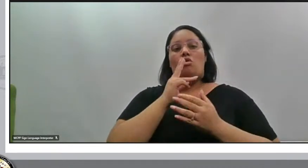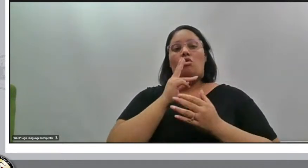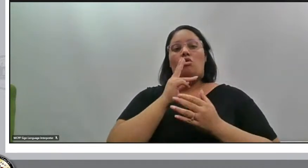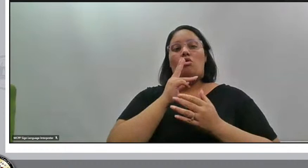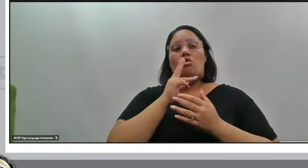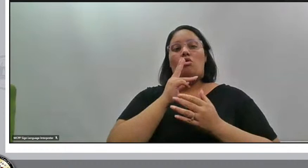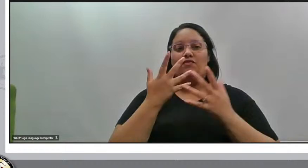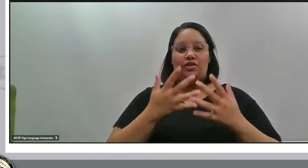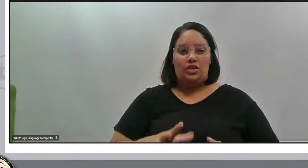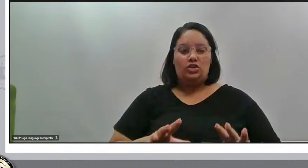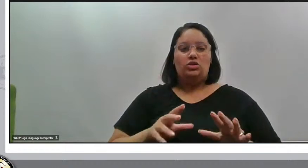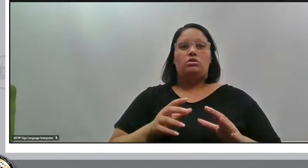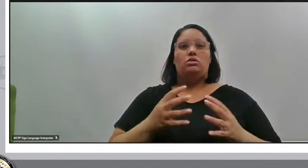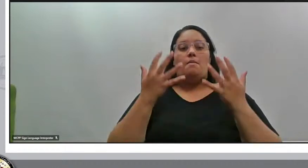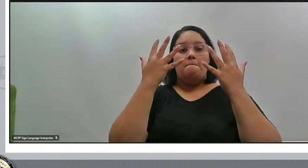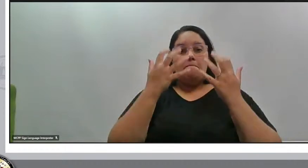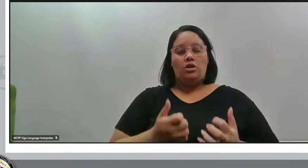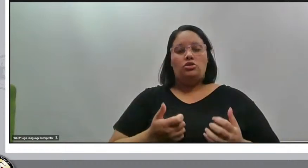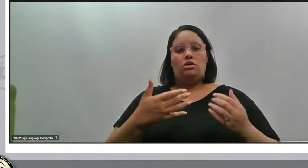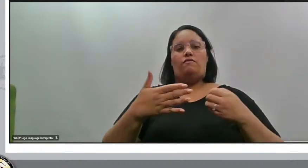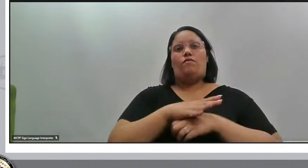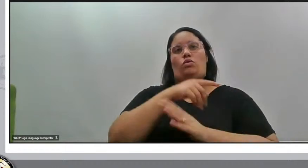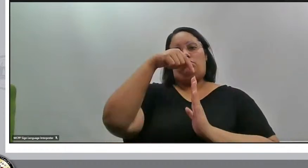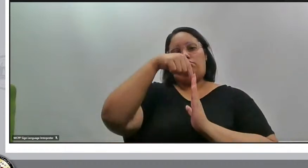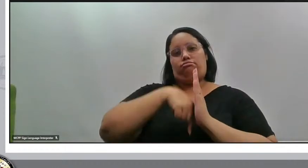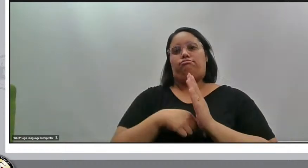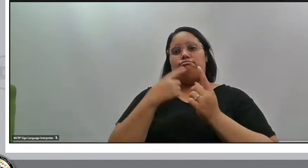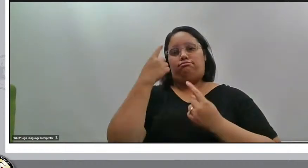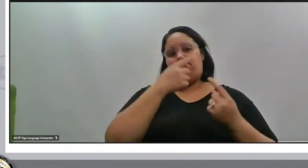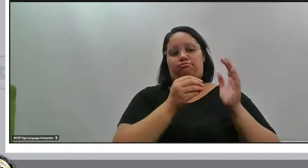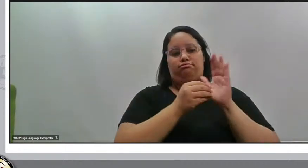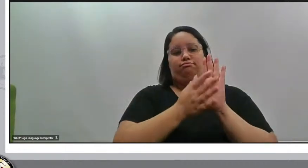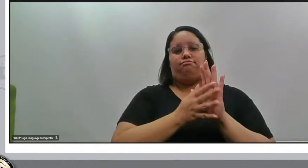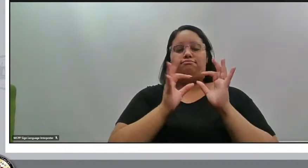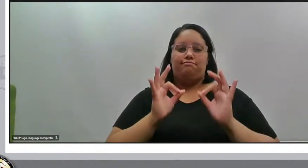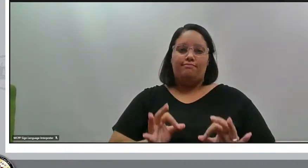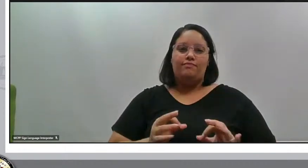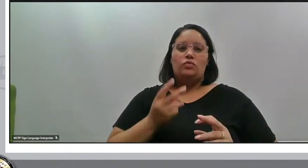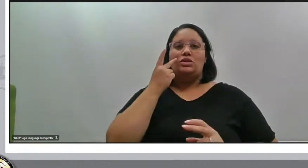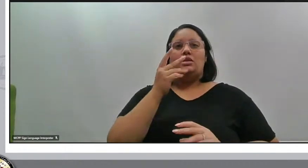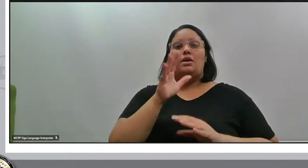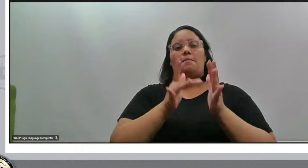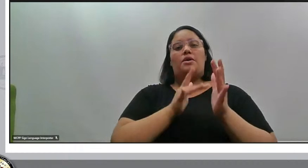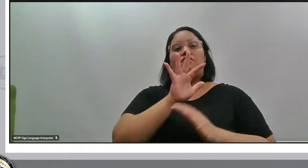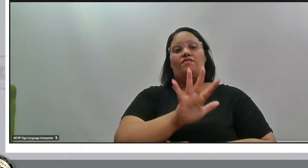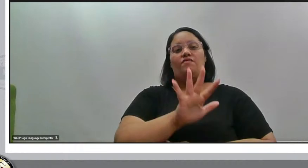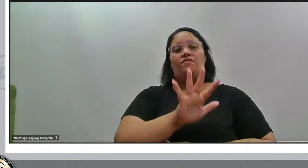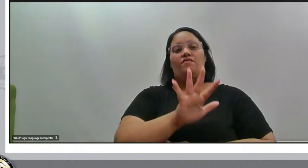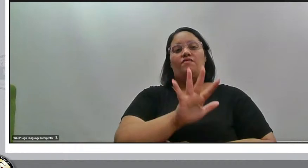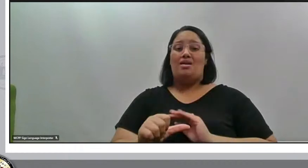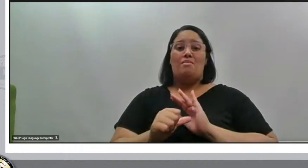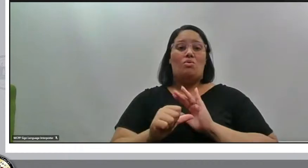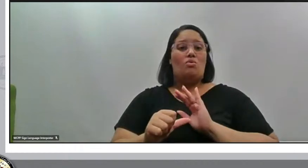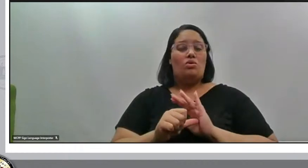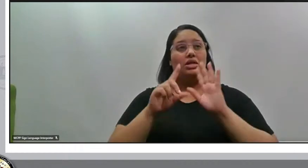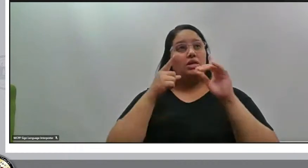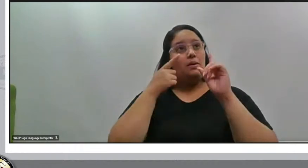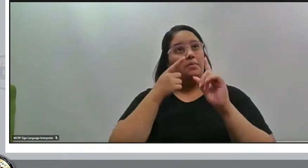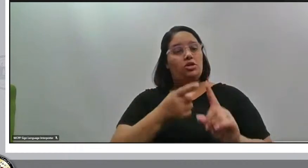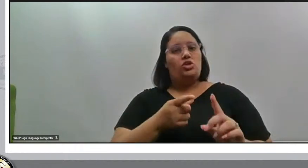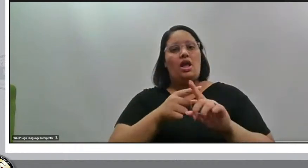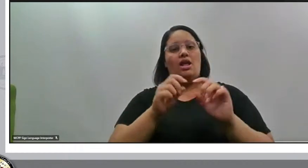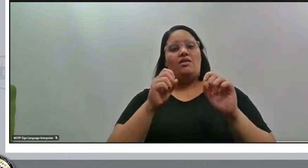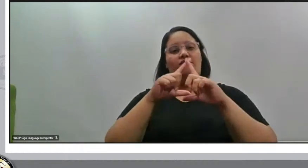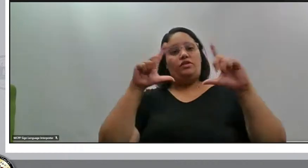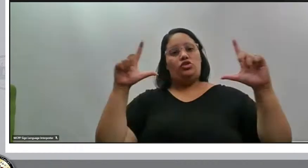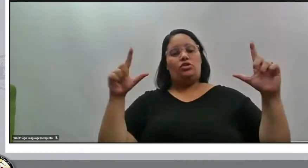well thought through budget. But looking on page 53, a very important mission and vision